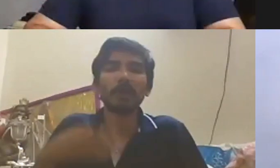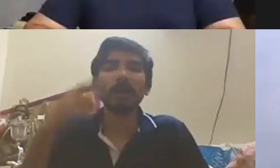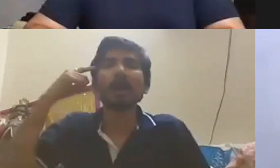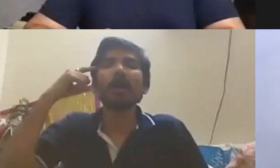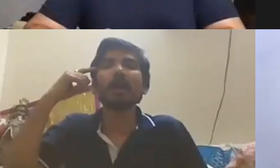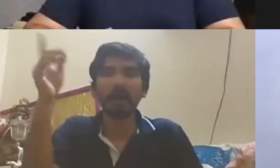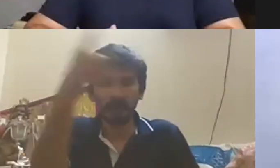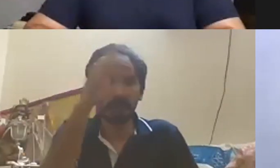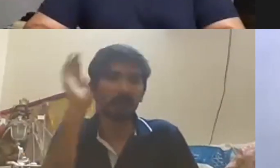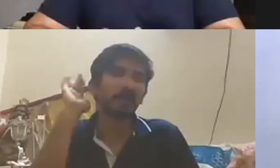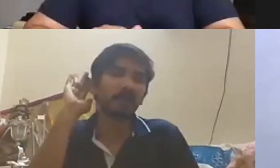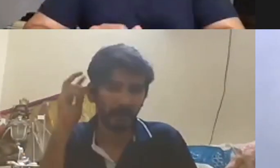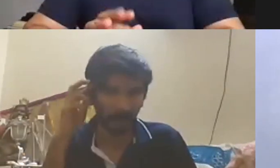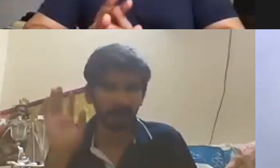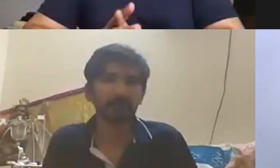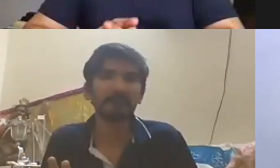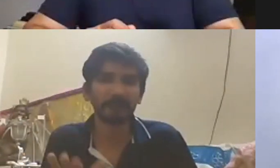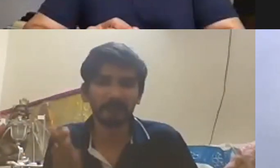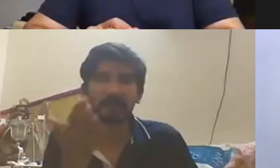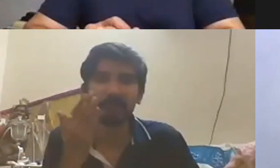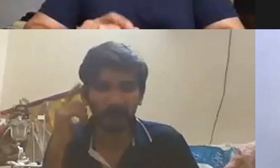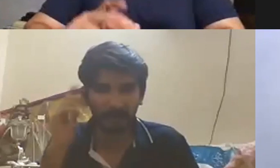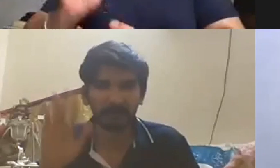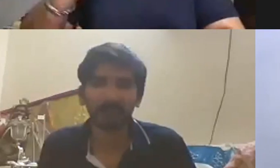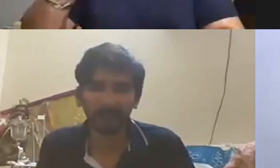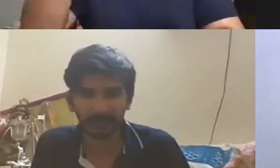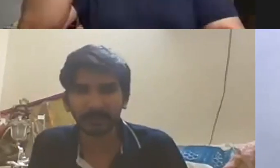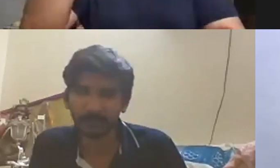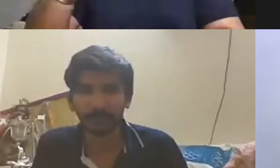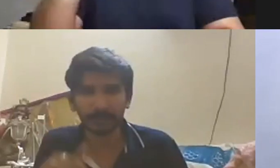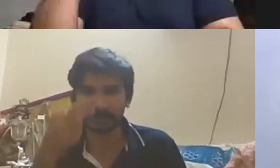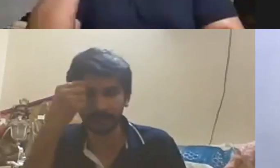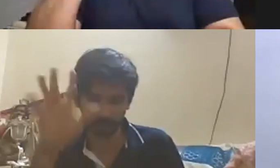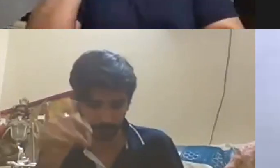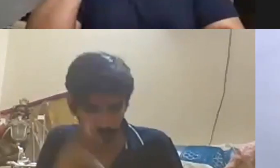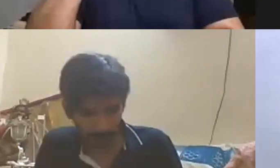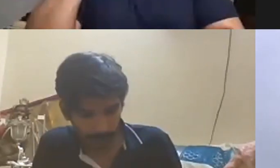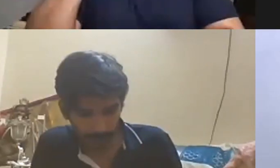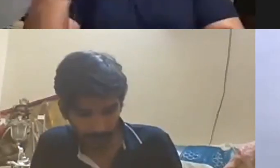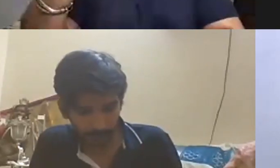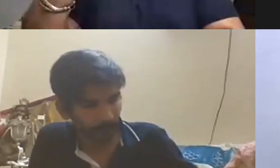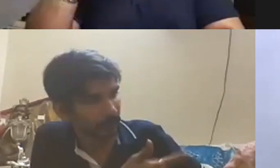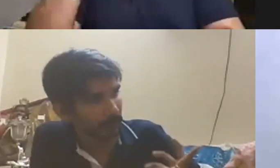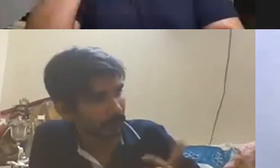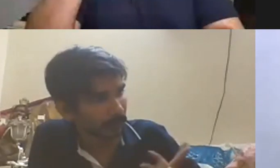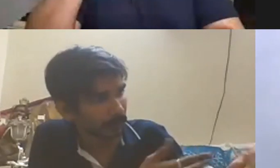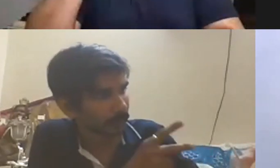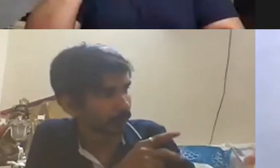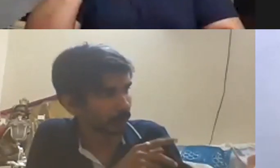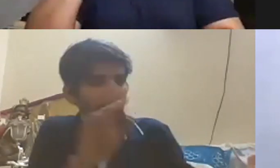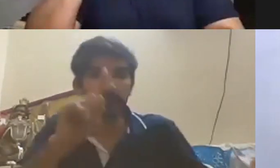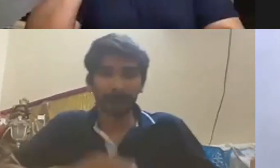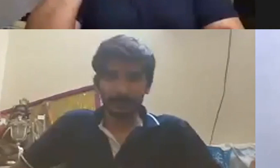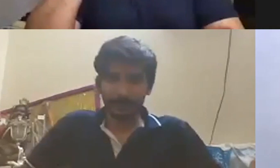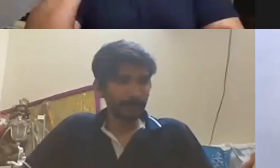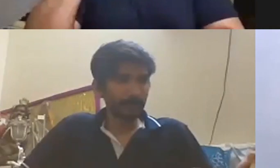so he was just thinking whether due to this maybe I get died if I'm having pain. So I just wondering